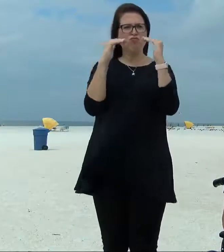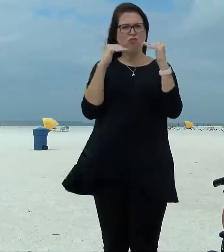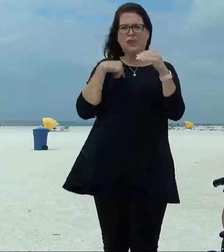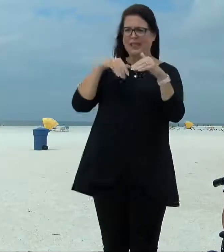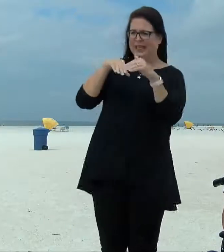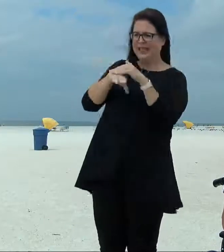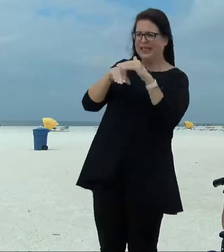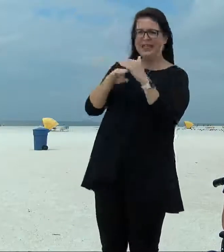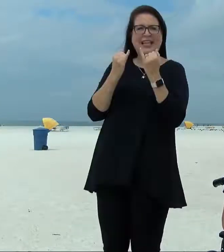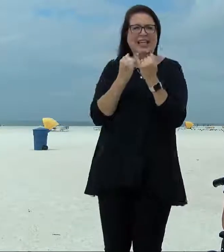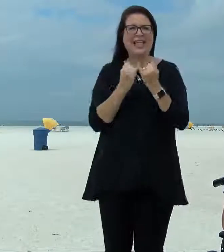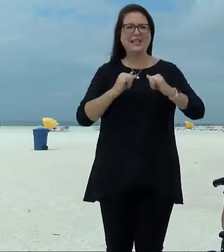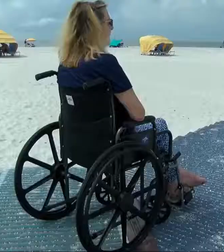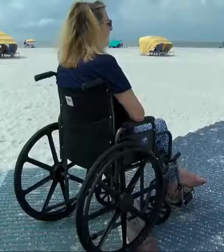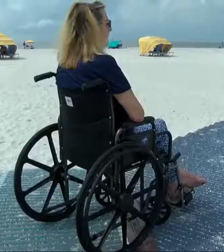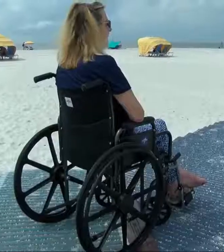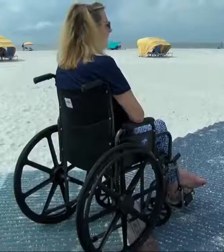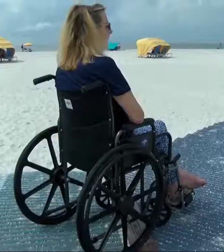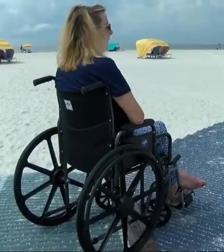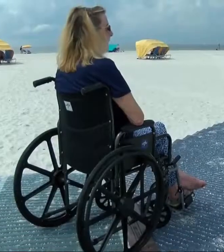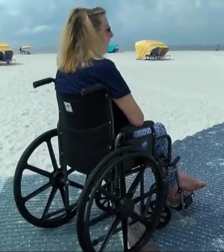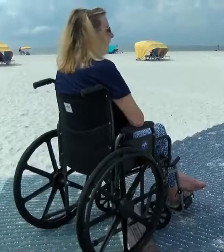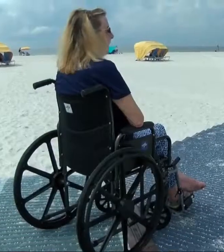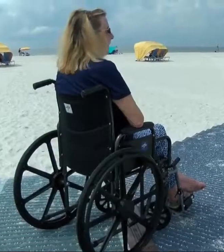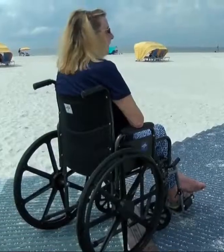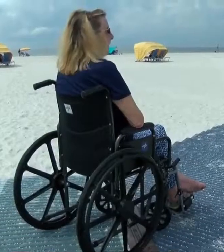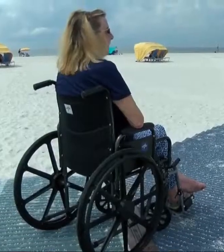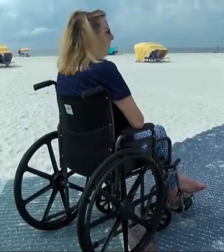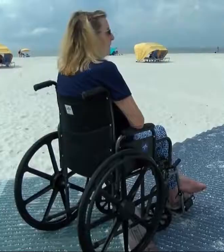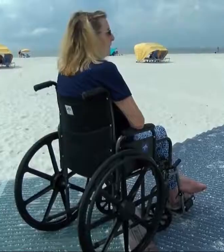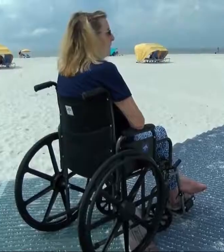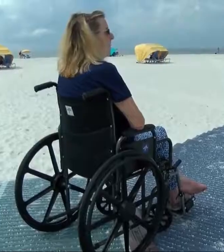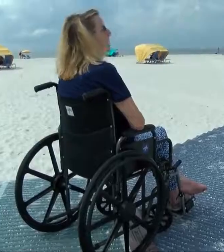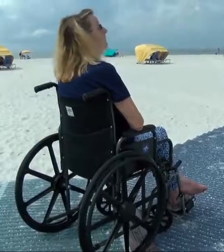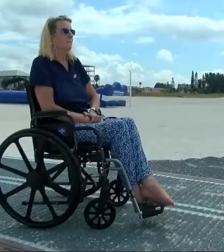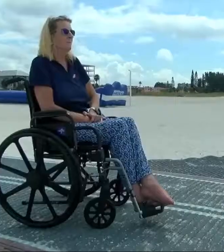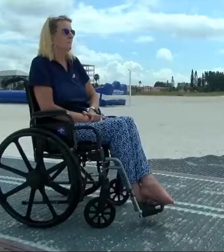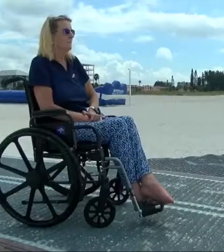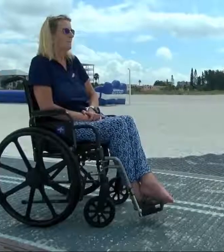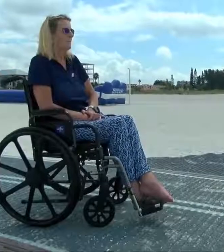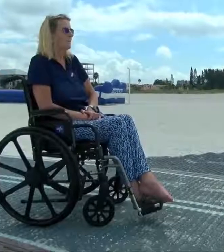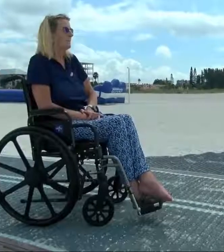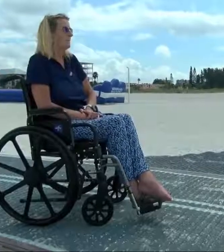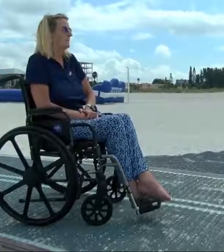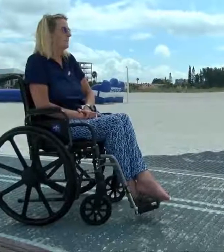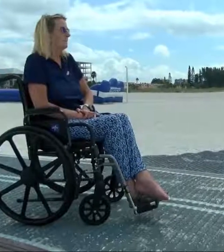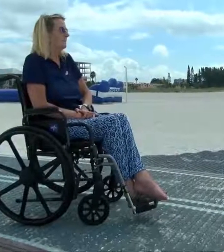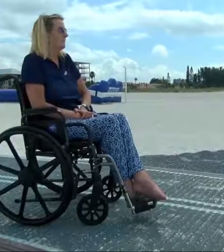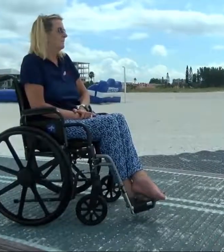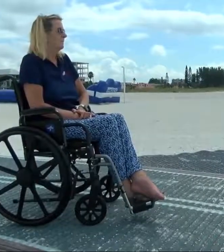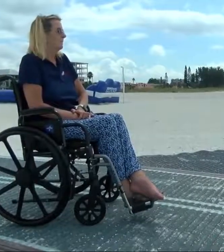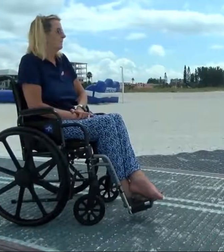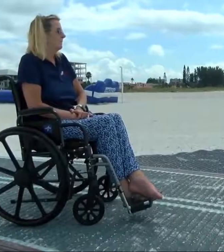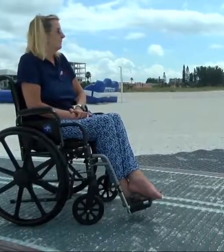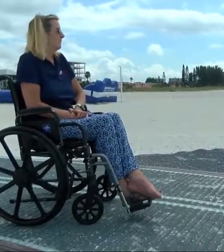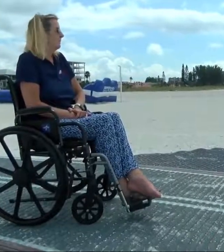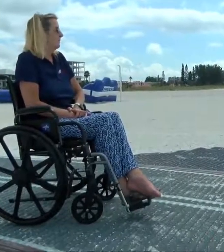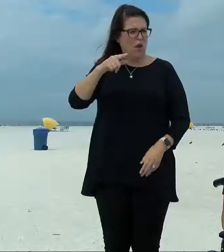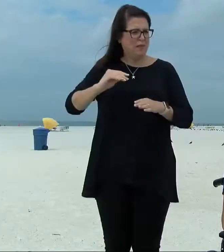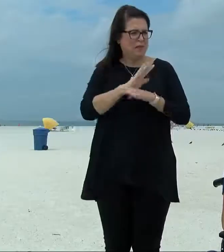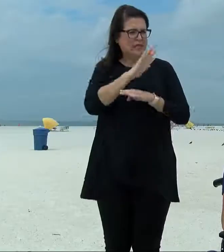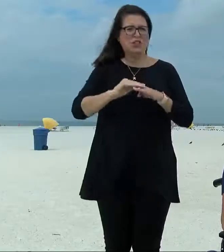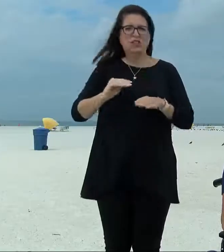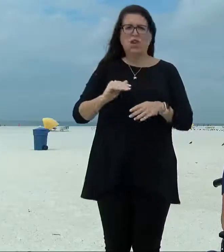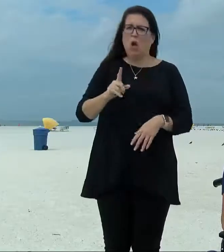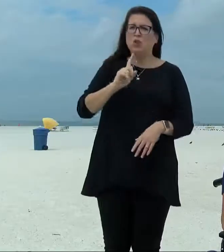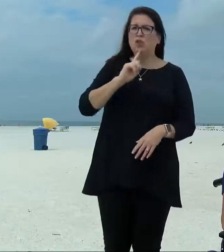free, just like the seagulls. Kim used to walk to the beach on a daily basis until her life took a drastic turn.